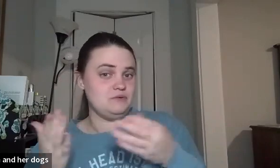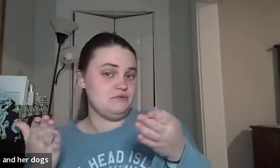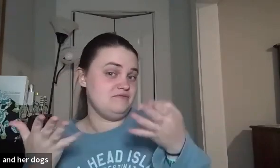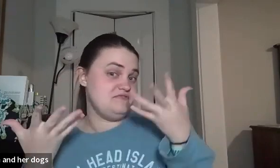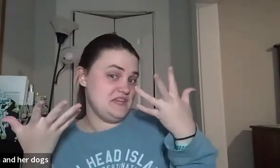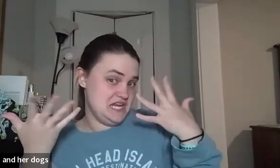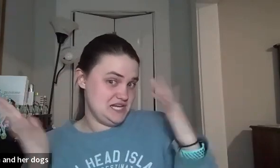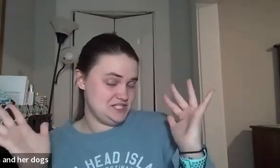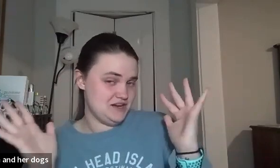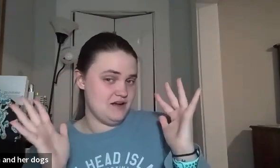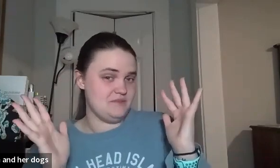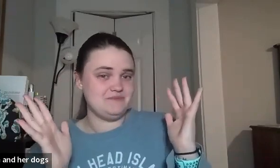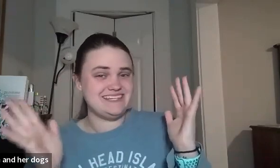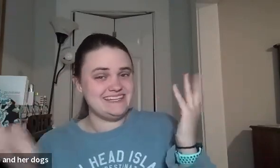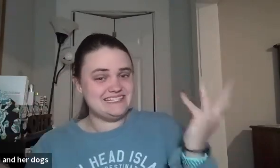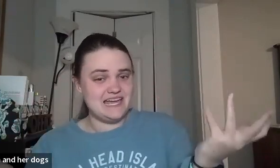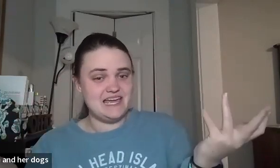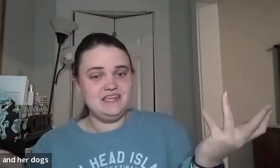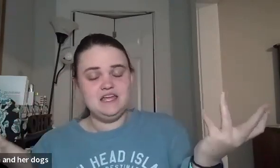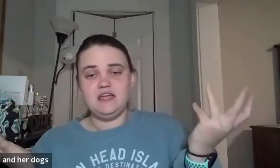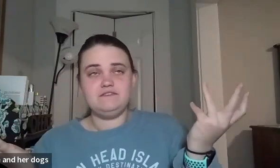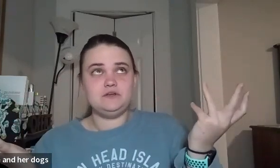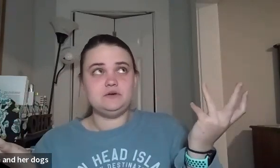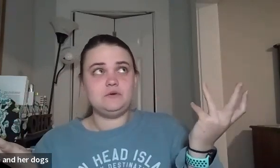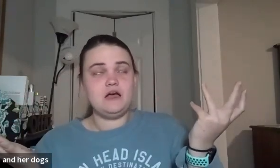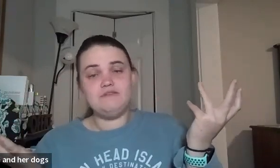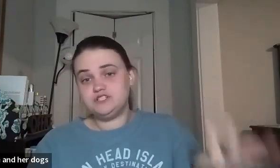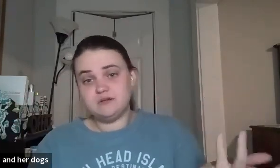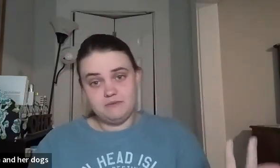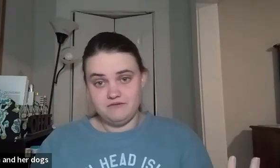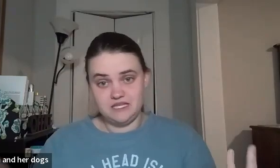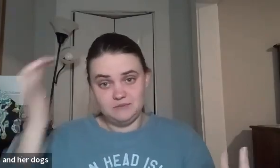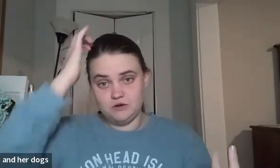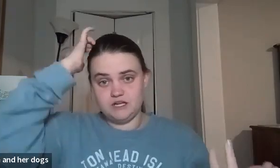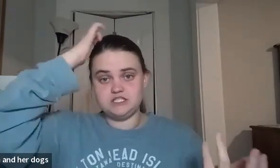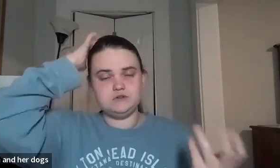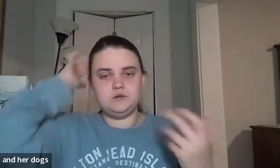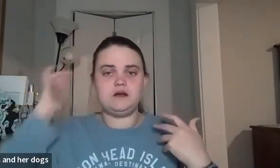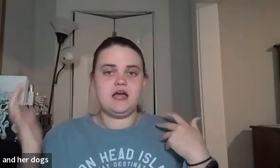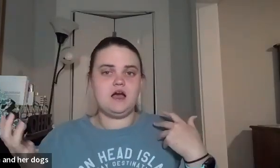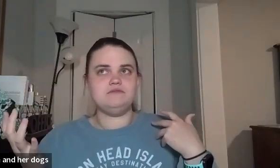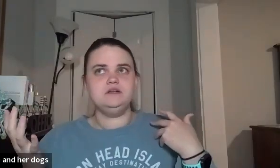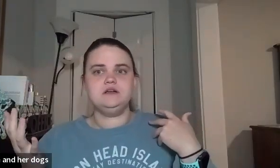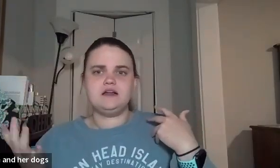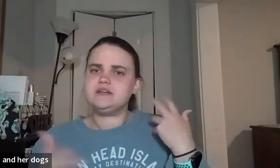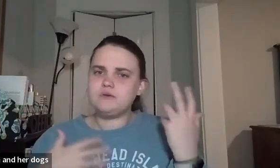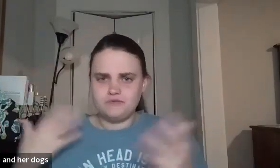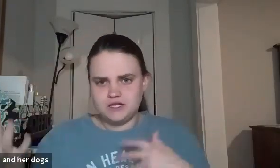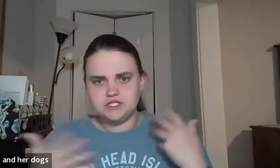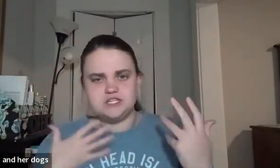will finish. Like Miss Katie said, if you ever do end up having any more questions, or you want to have kind of like a refresher just